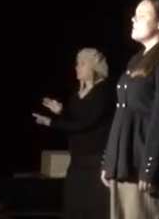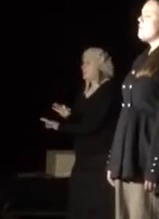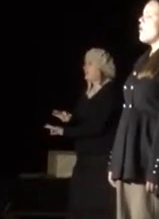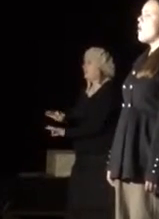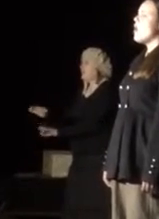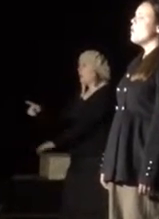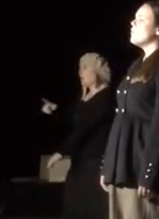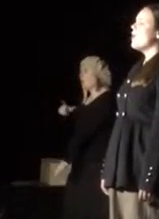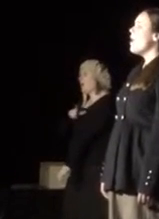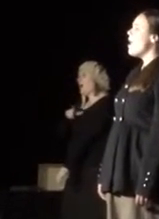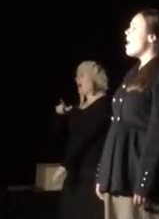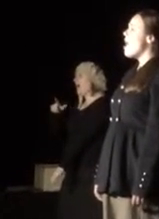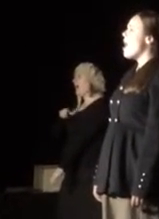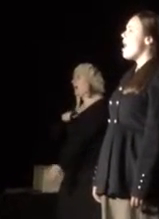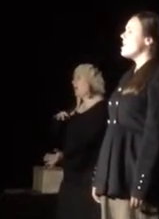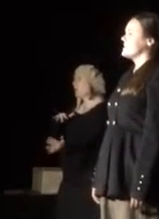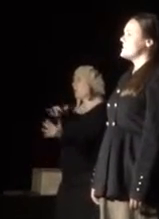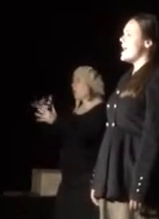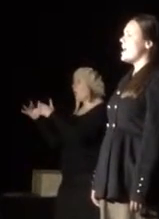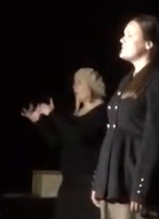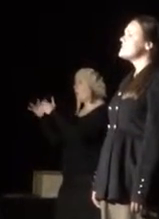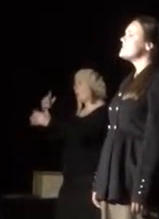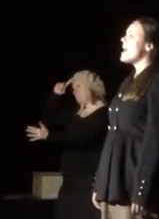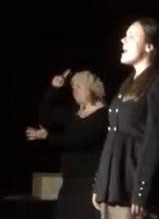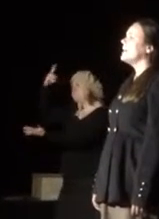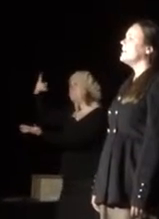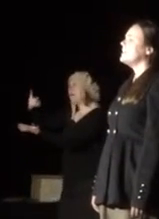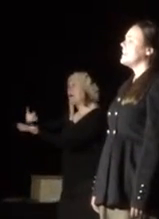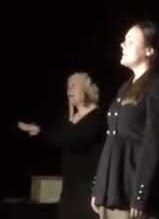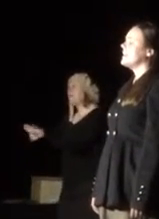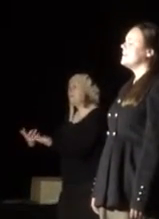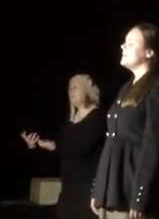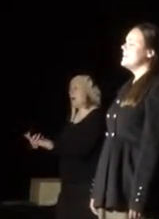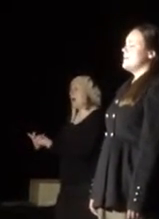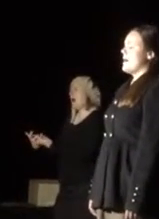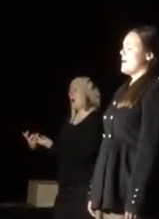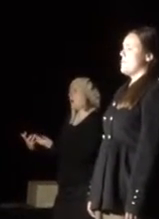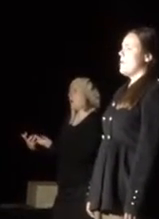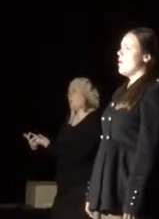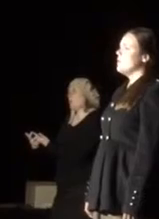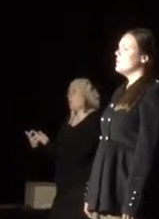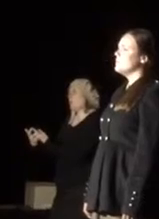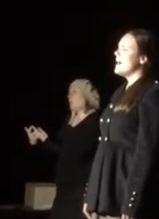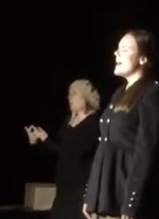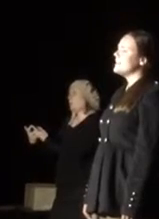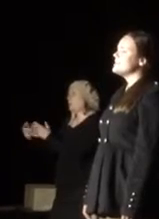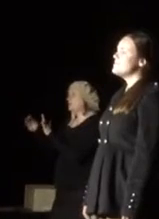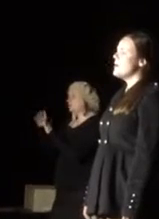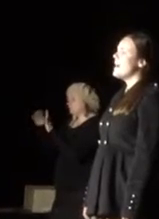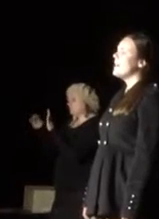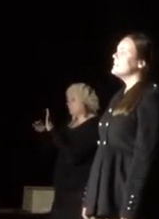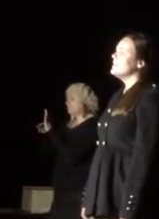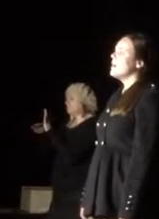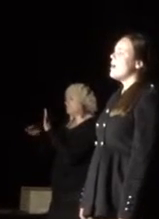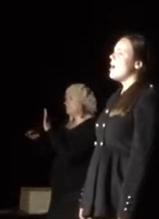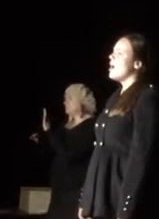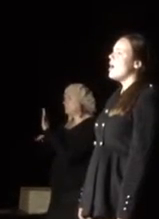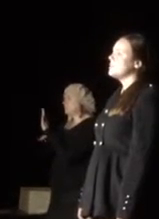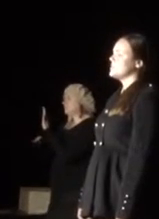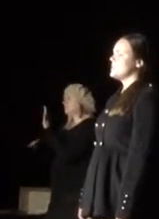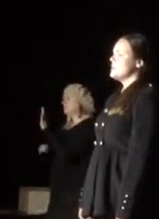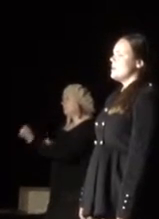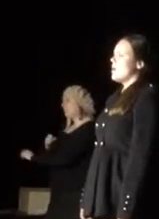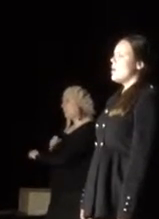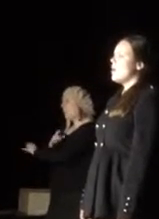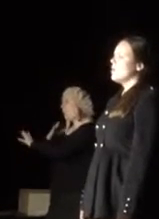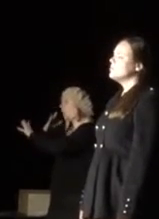For a war's now decided By Rome and by Lot